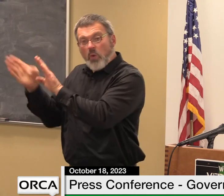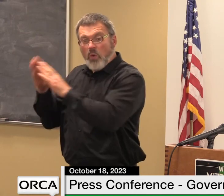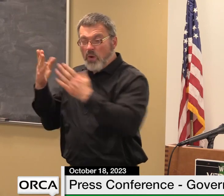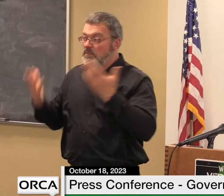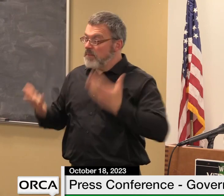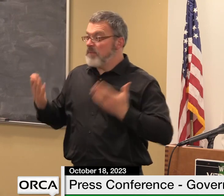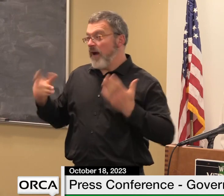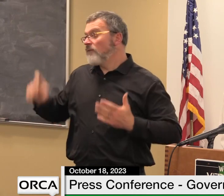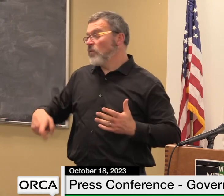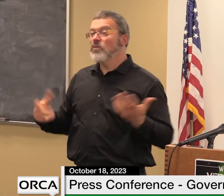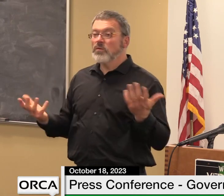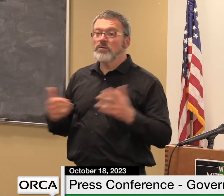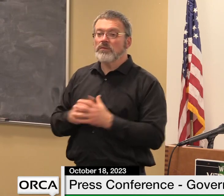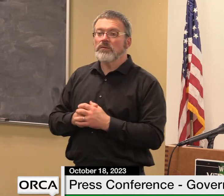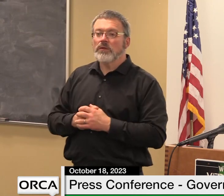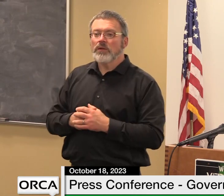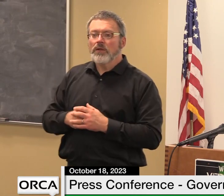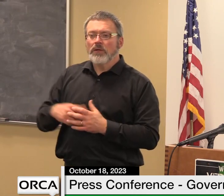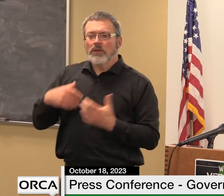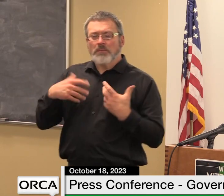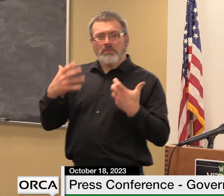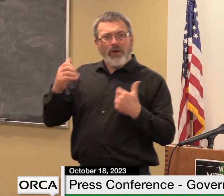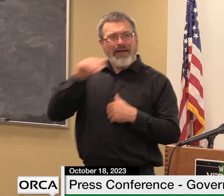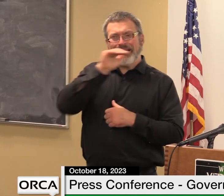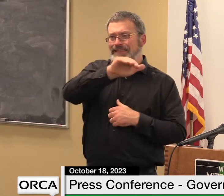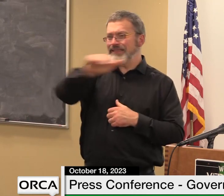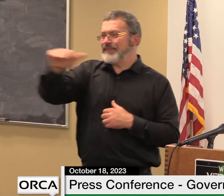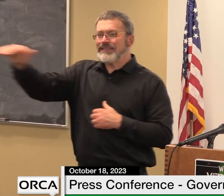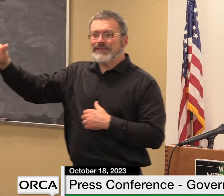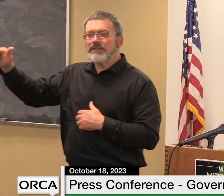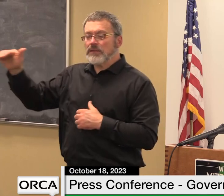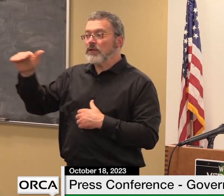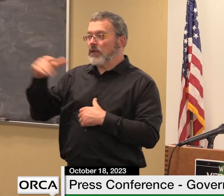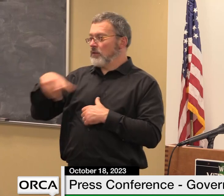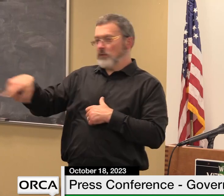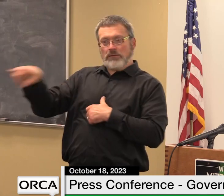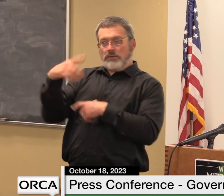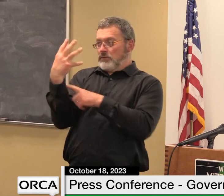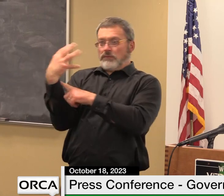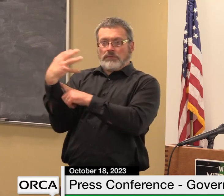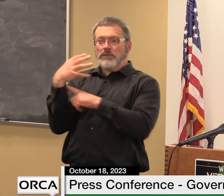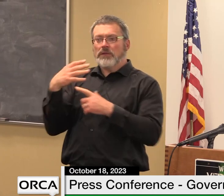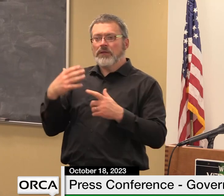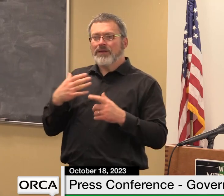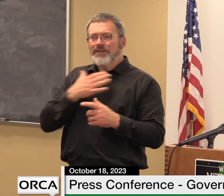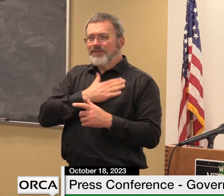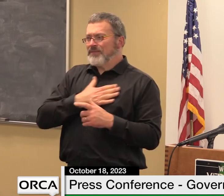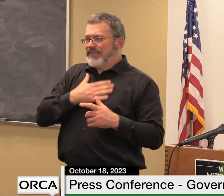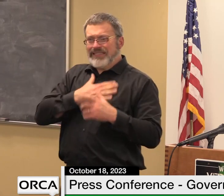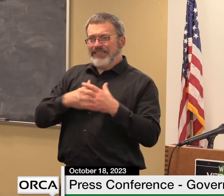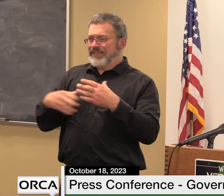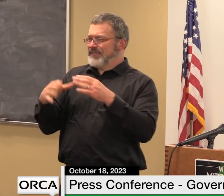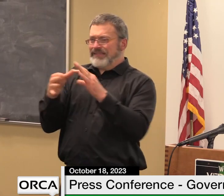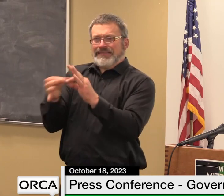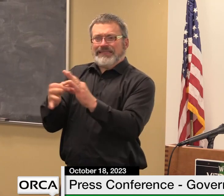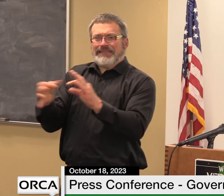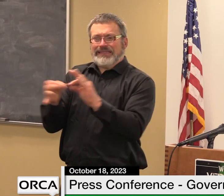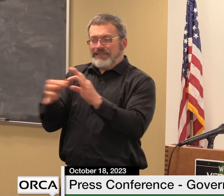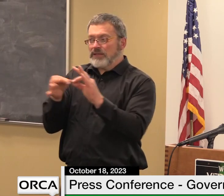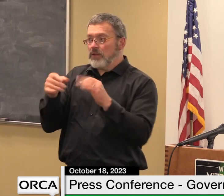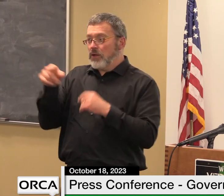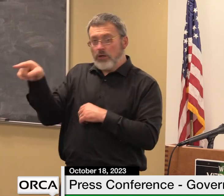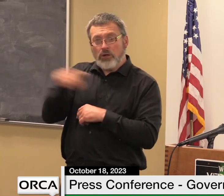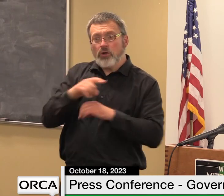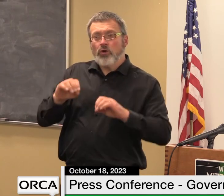continue to ask all of you, members of the media, to spread the word. If you don't have heat, anyone out there who